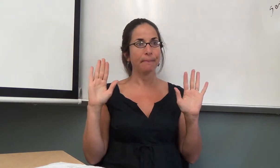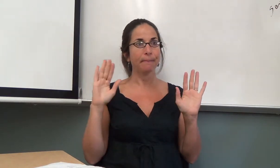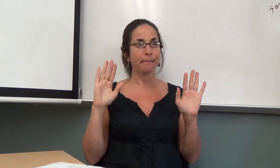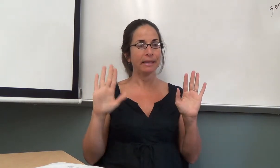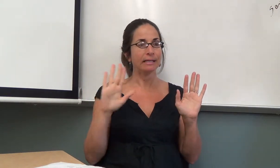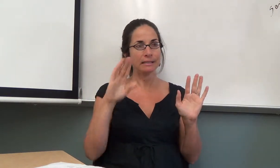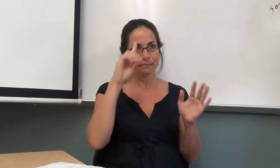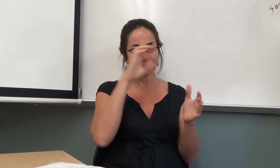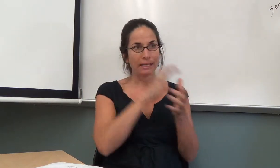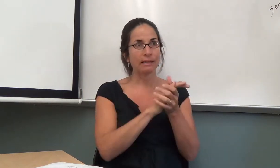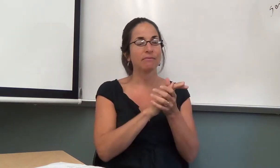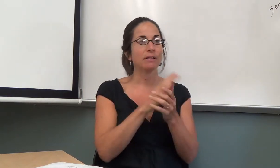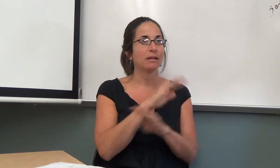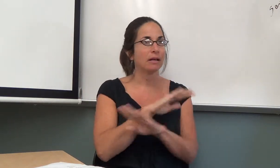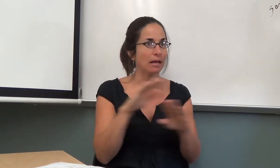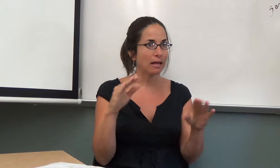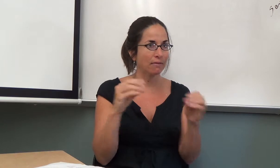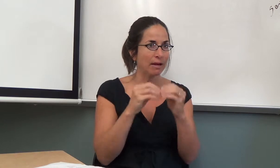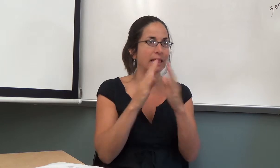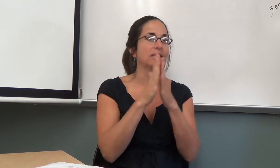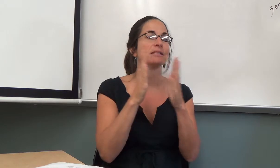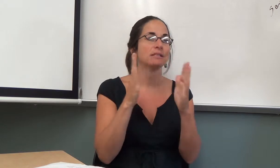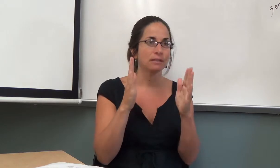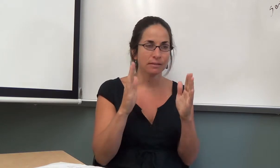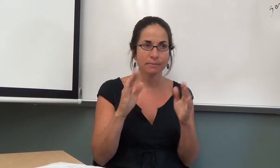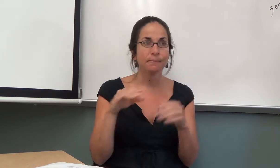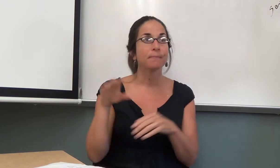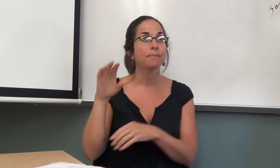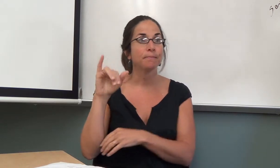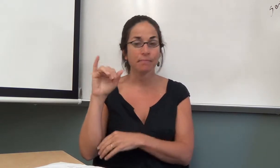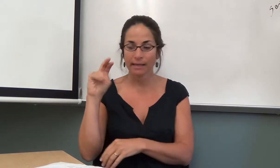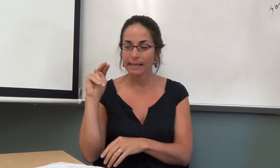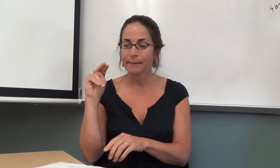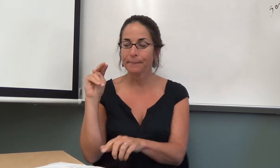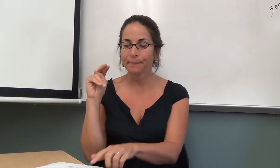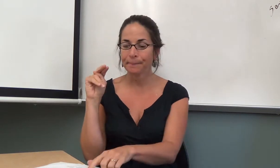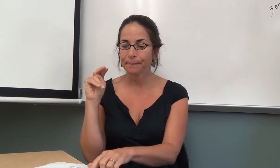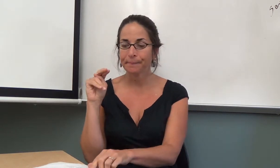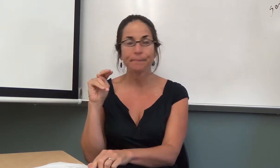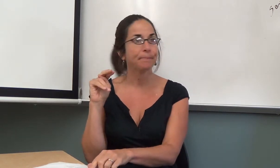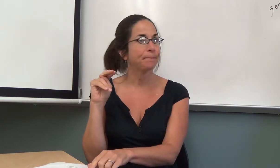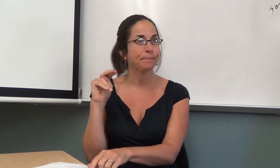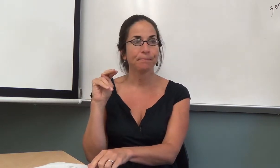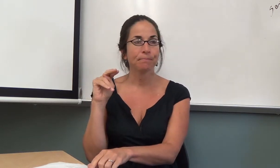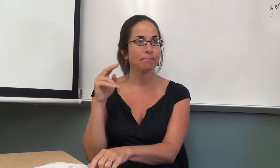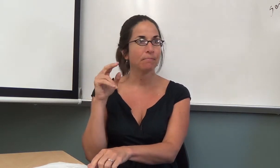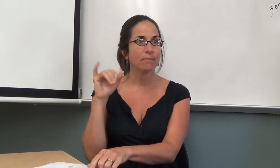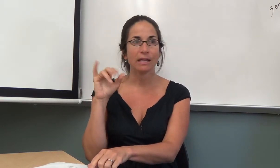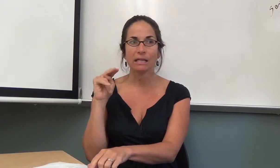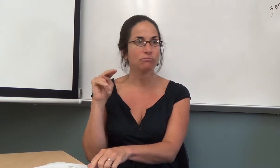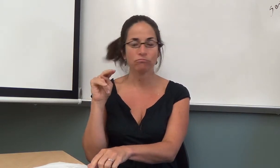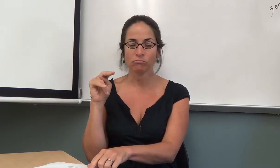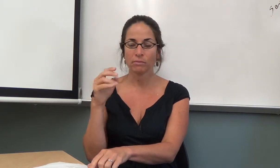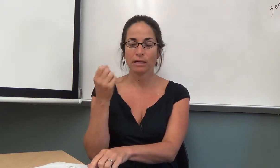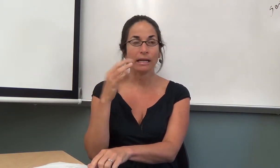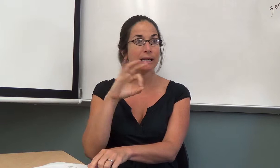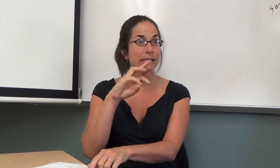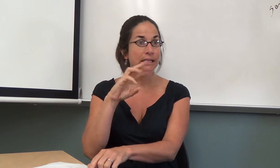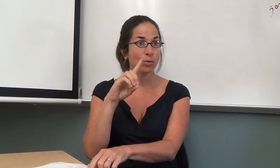in nonviolence. Good. How about the word in? No. 1961. Yes. Yes. What is it?